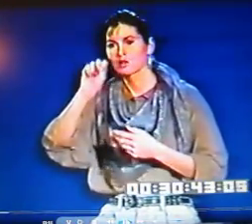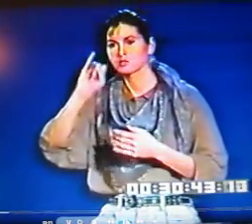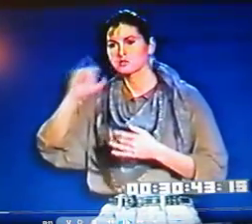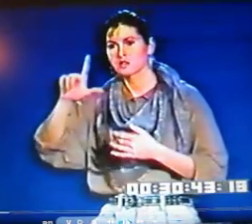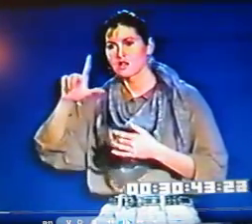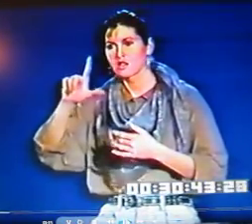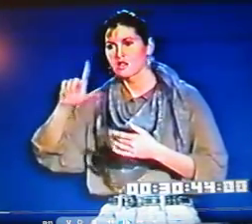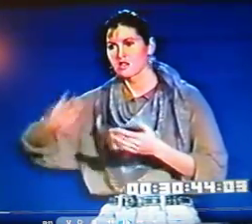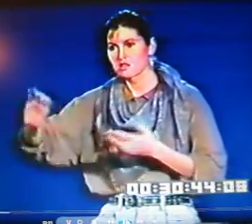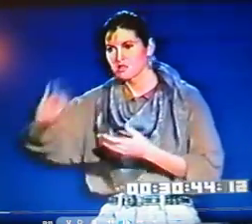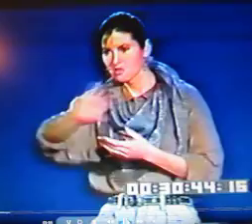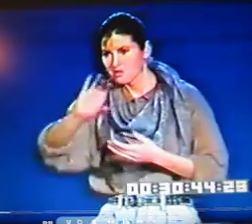basil,